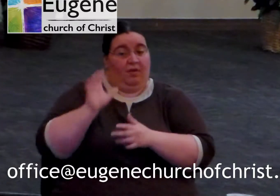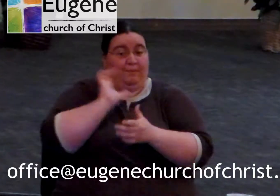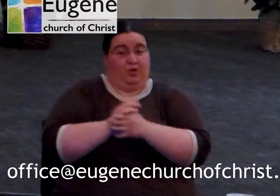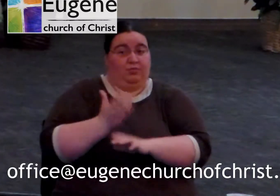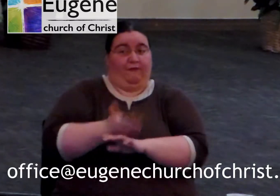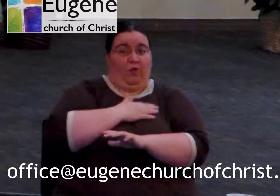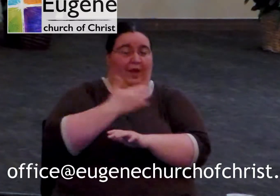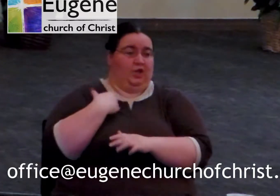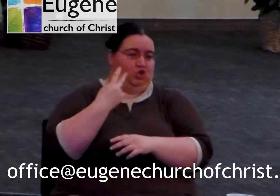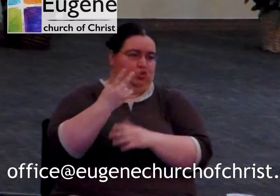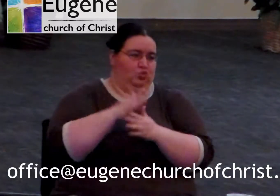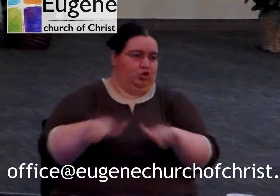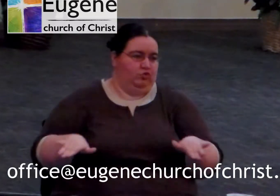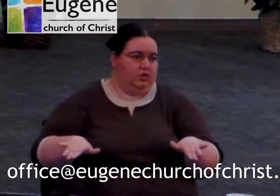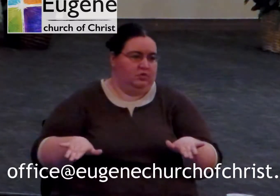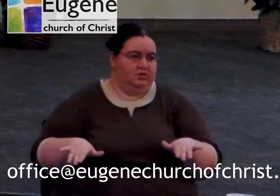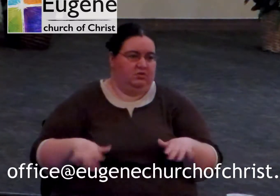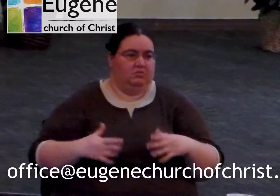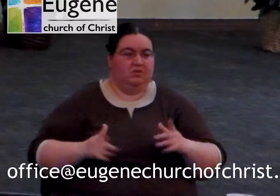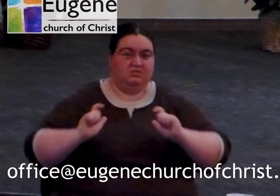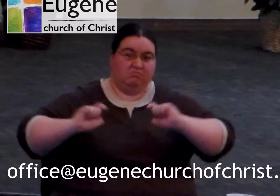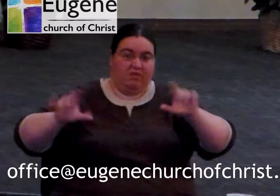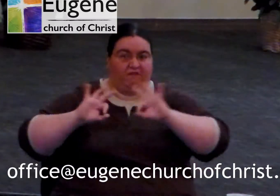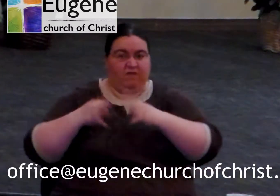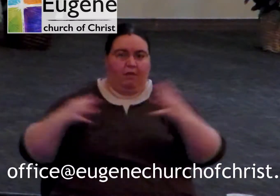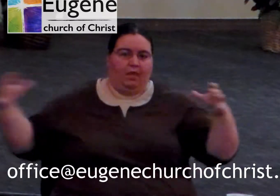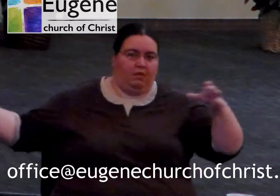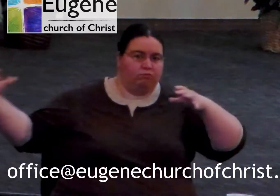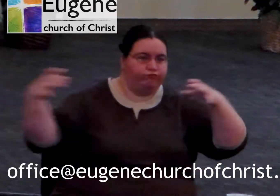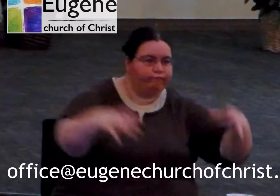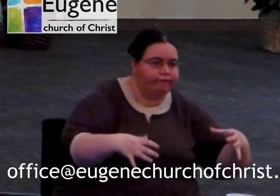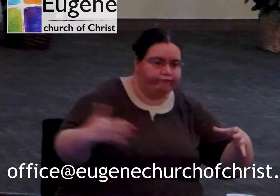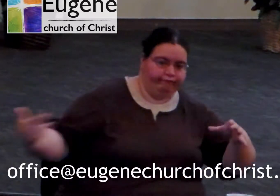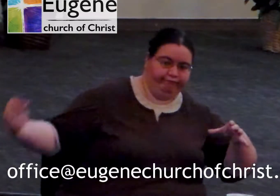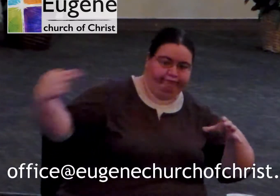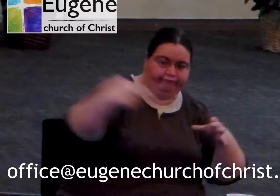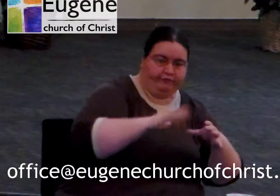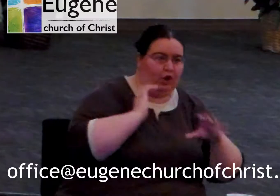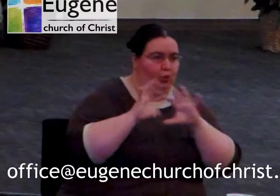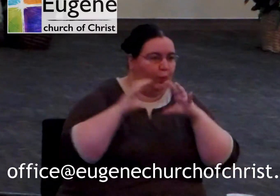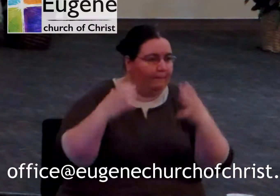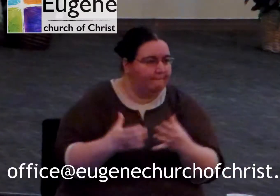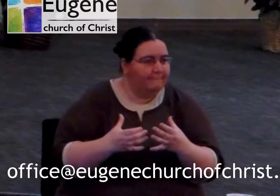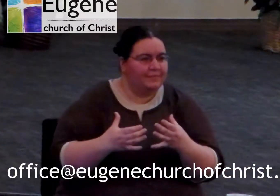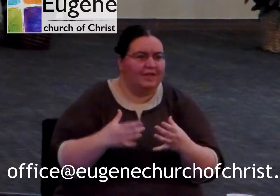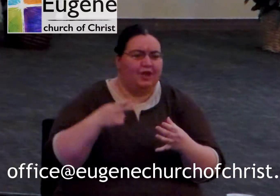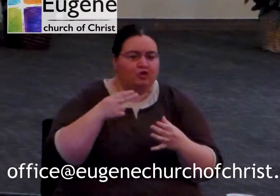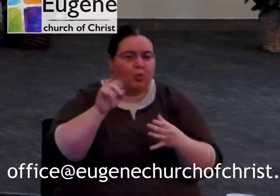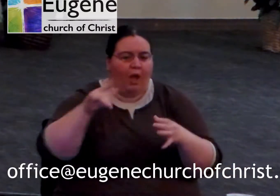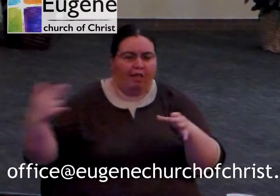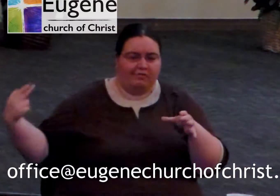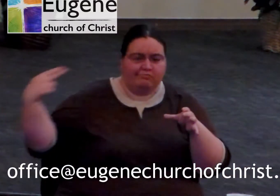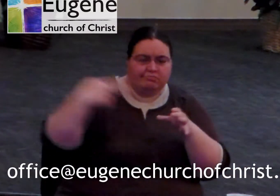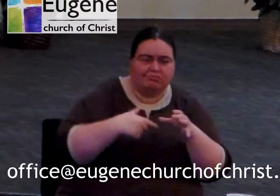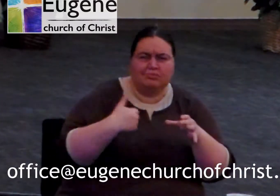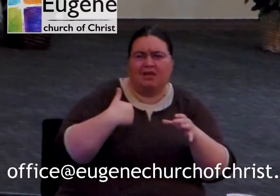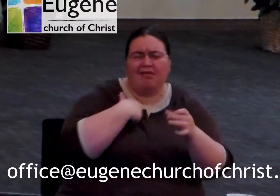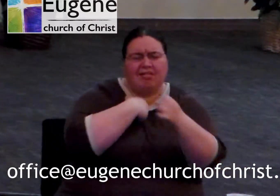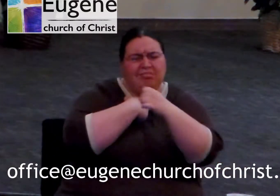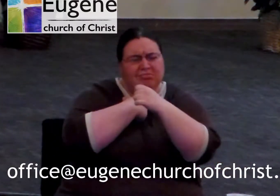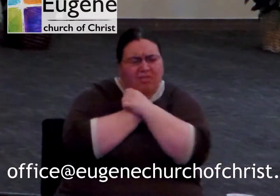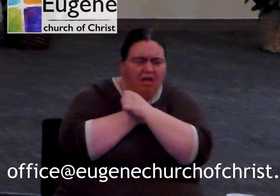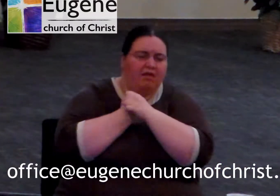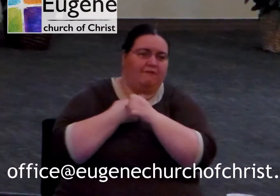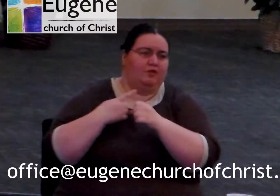into our group. Holly came into my group, and immediately I just loved this kid. I mean, she just had a power and an energy, and